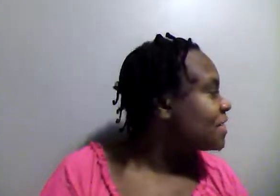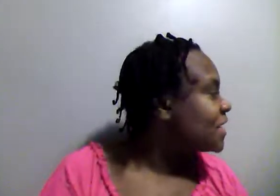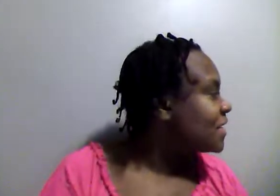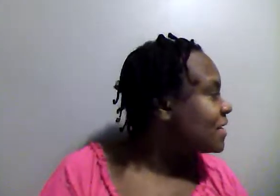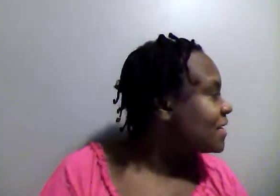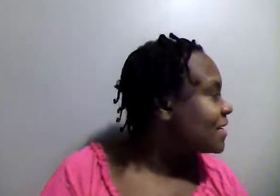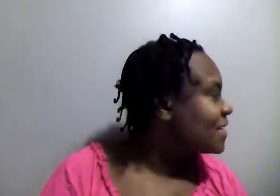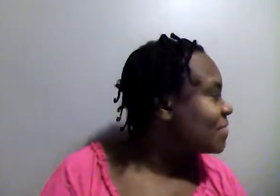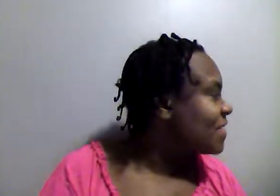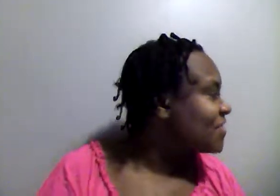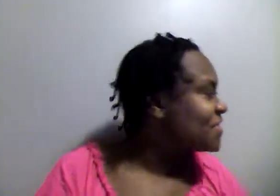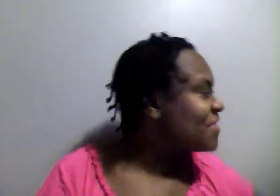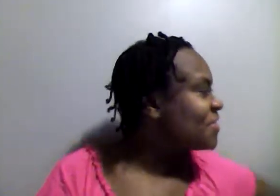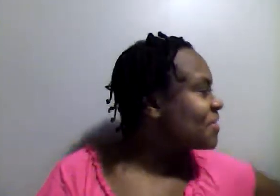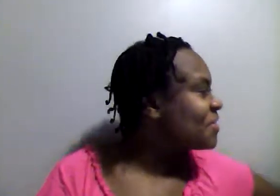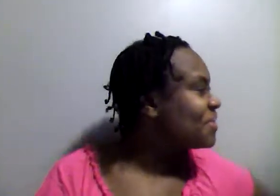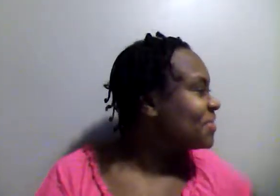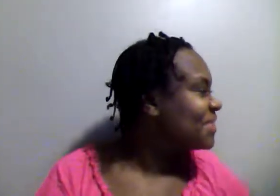Anthony, behave yourself and go.